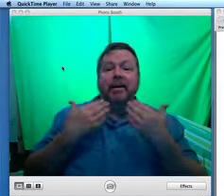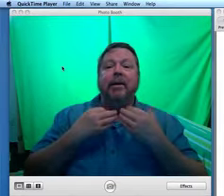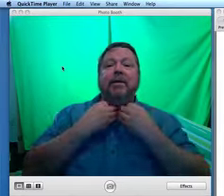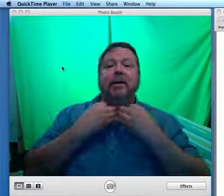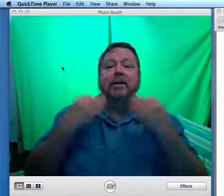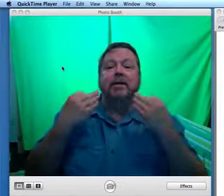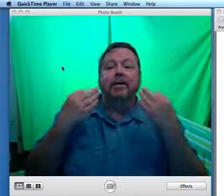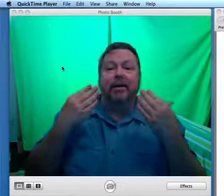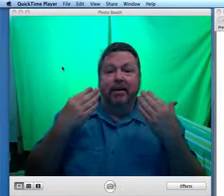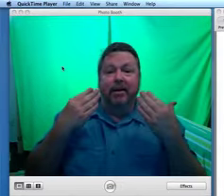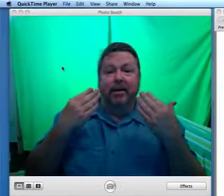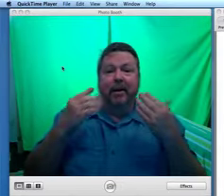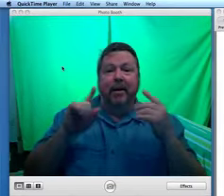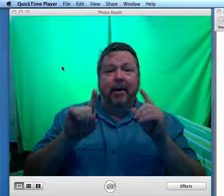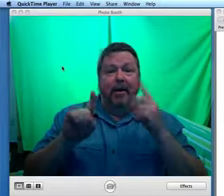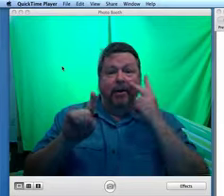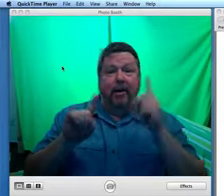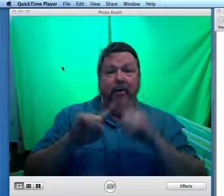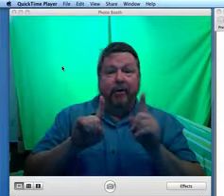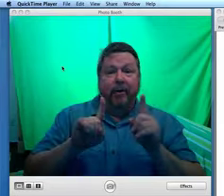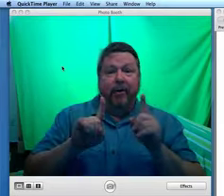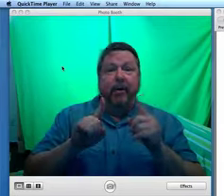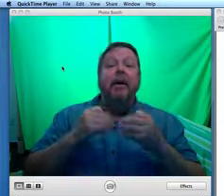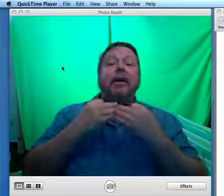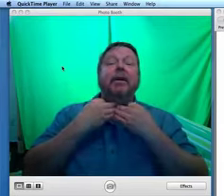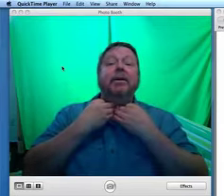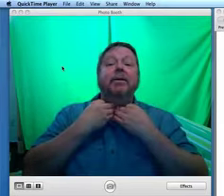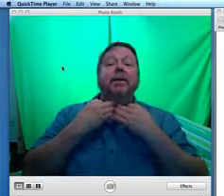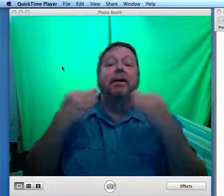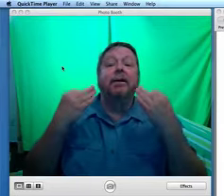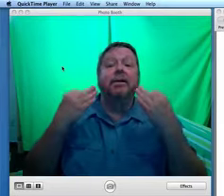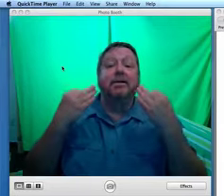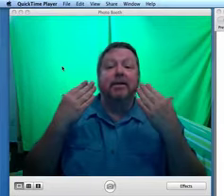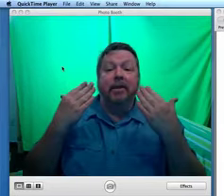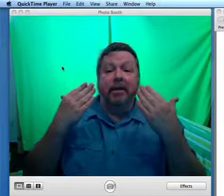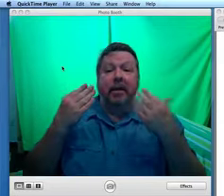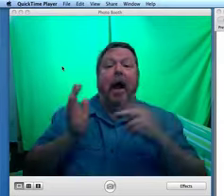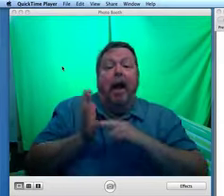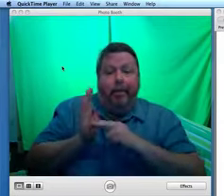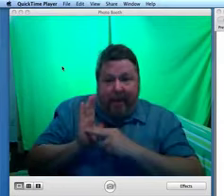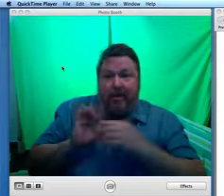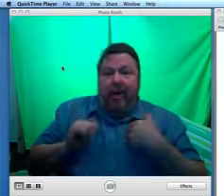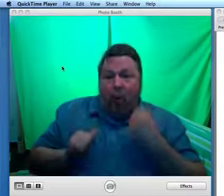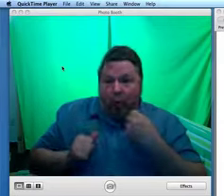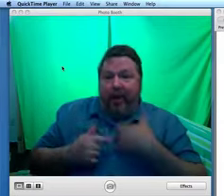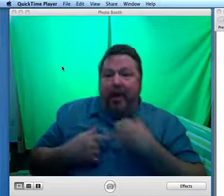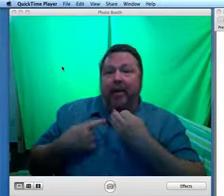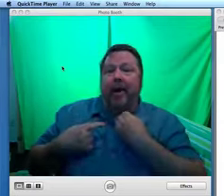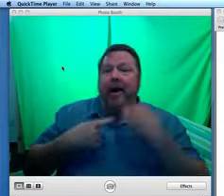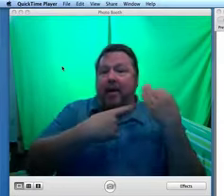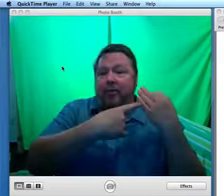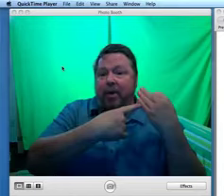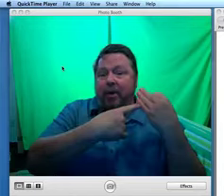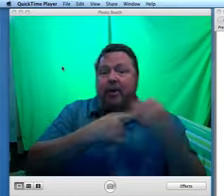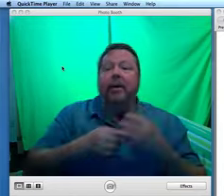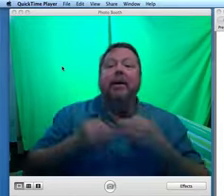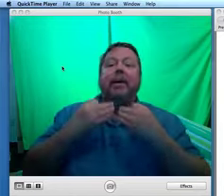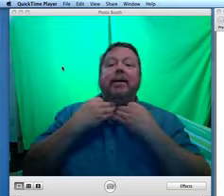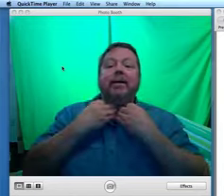Sit, cyst. See how they're different? Cyst. I meant to hold that hand